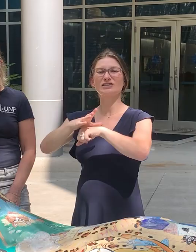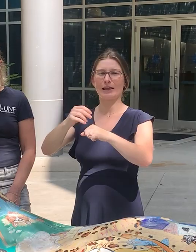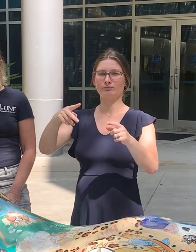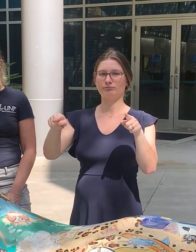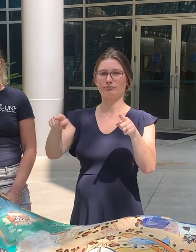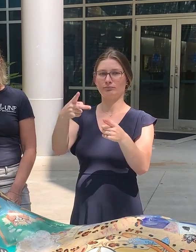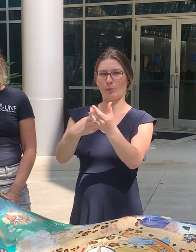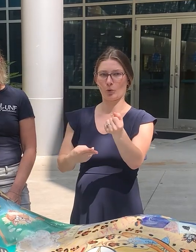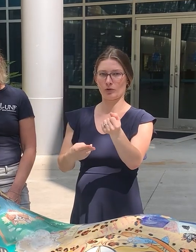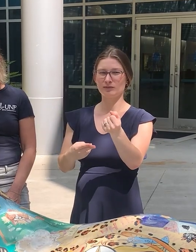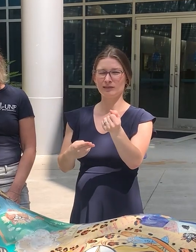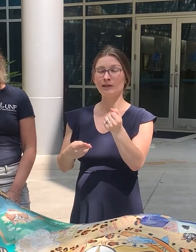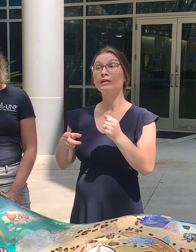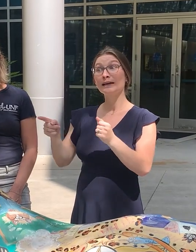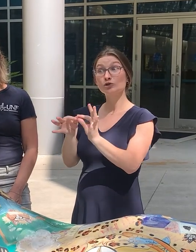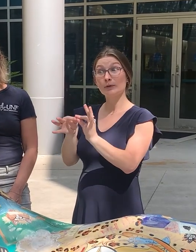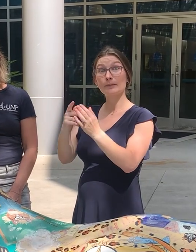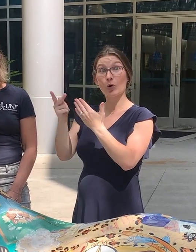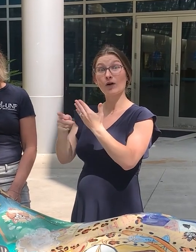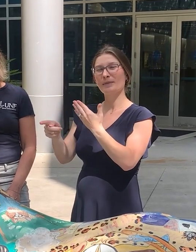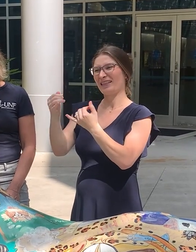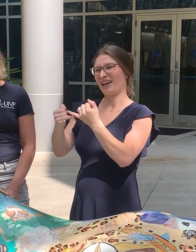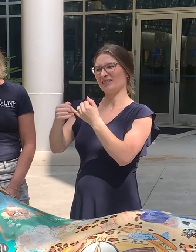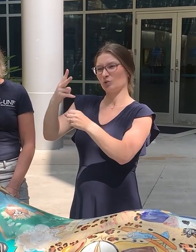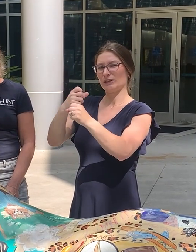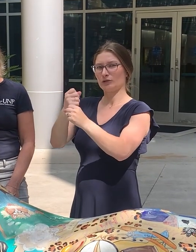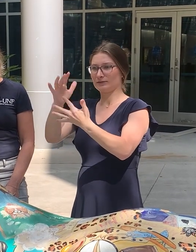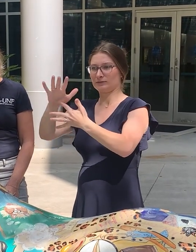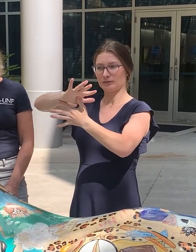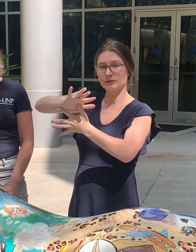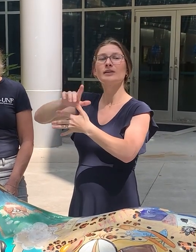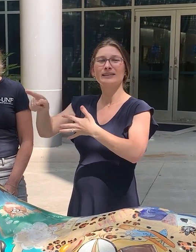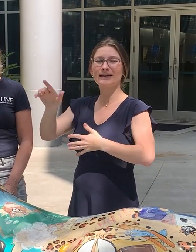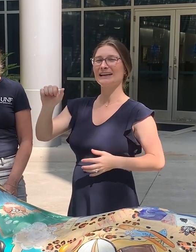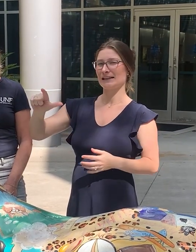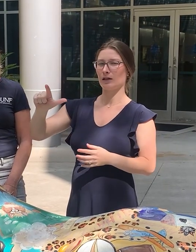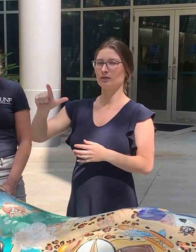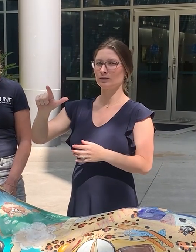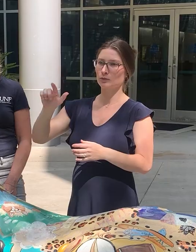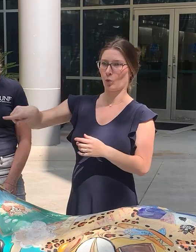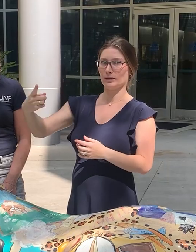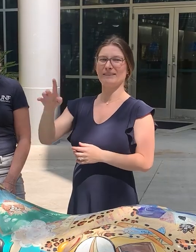The last 2 years of the interpreting program is solely in ASL. That's the 48 hours of credits.